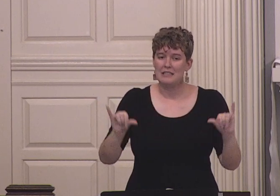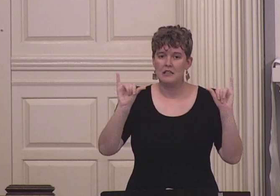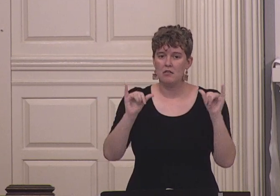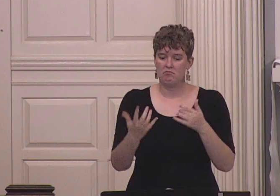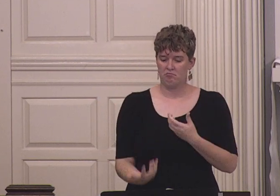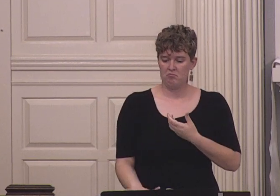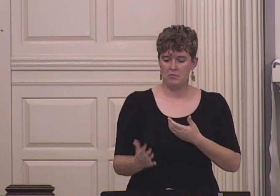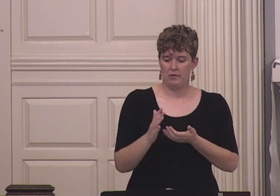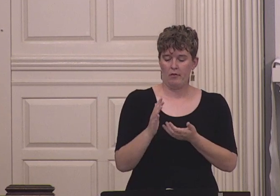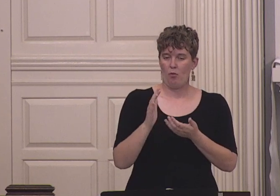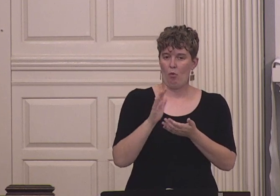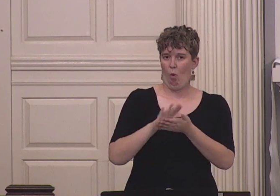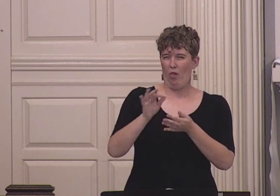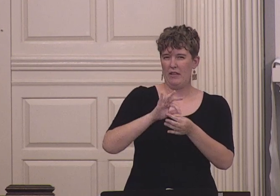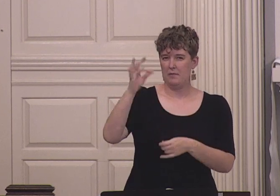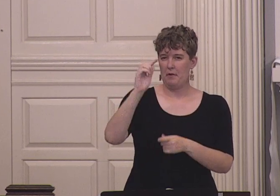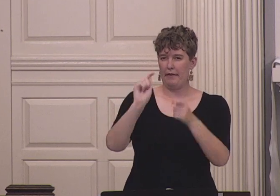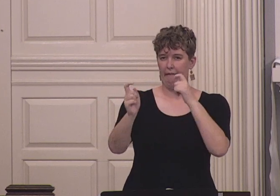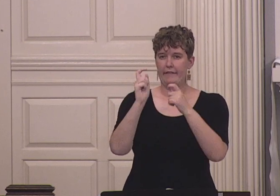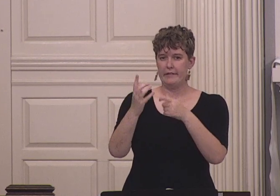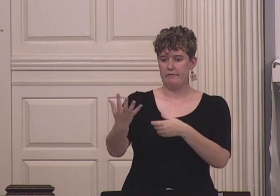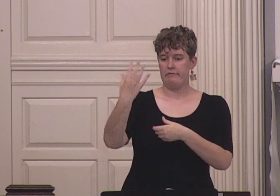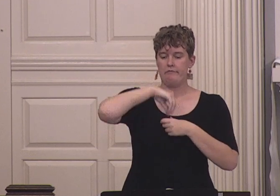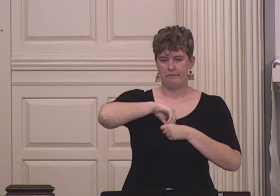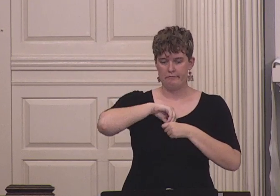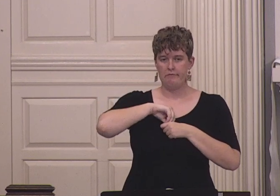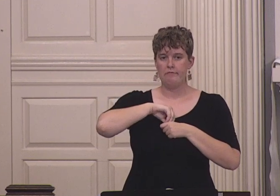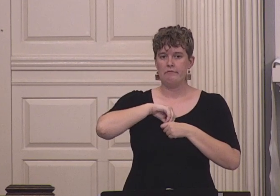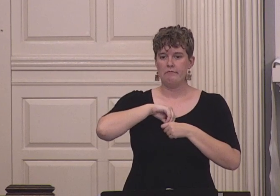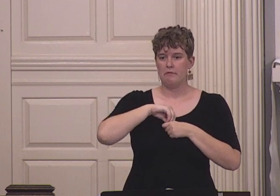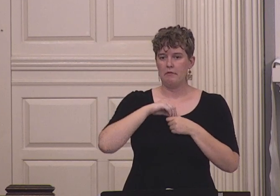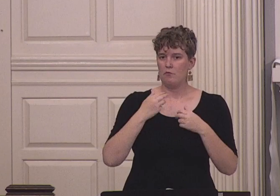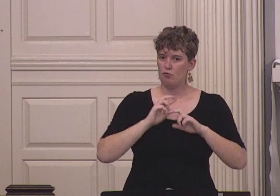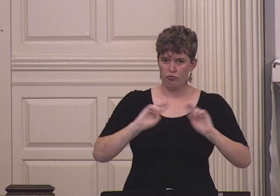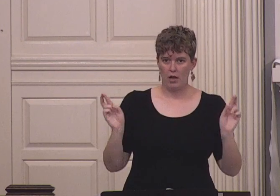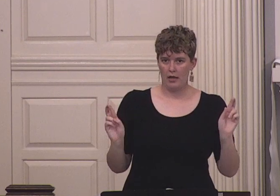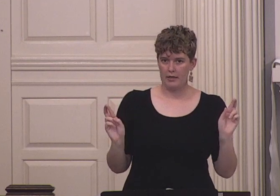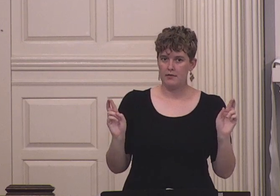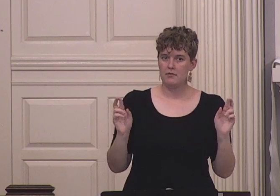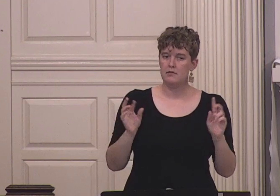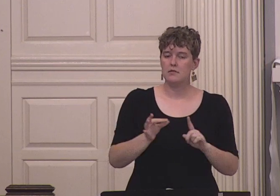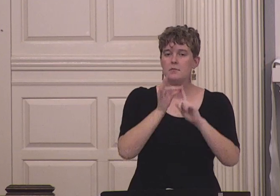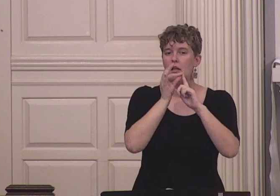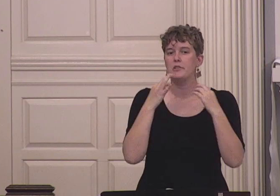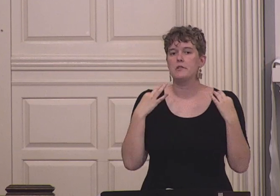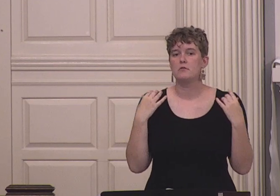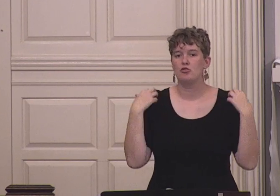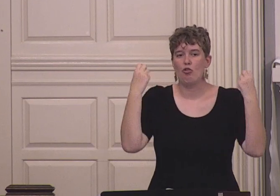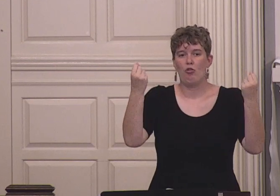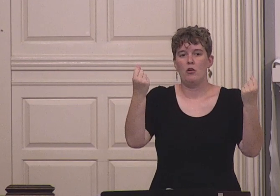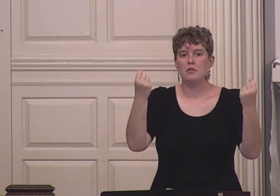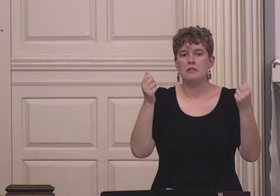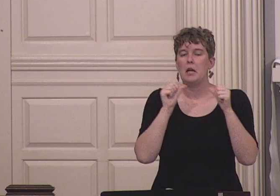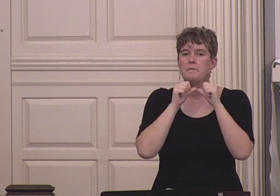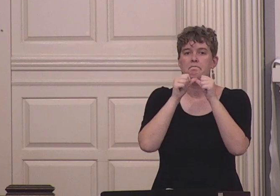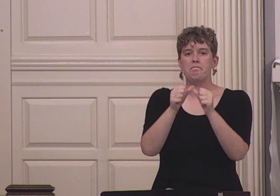the Holy Spirit, especially that of courage, that I can live my faith without fear.